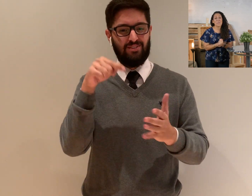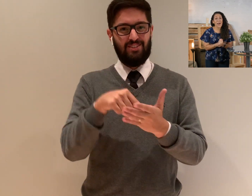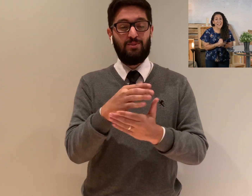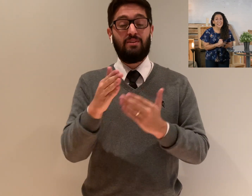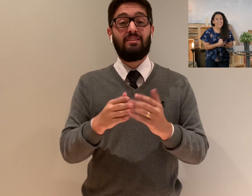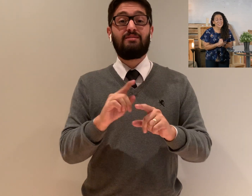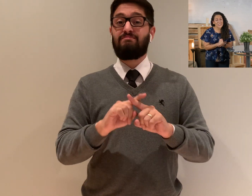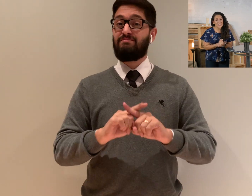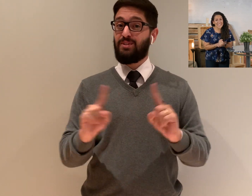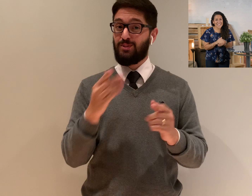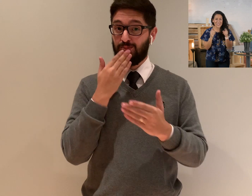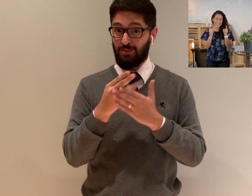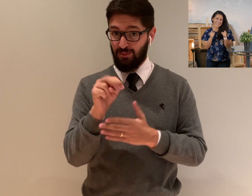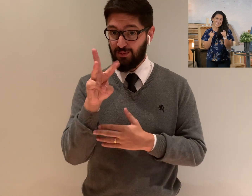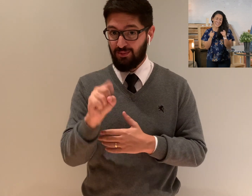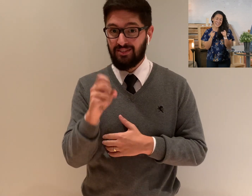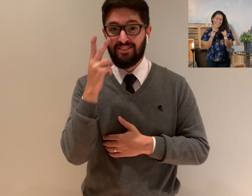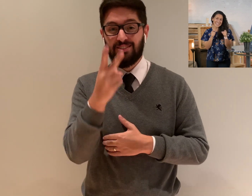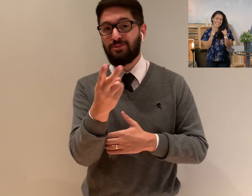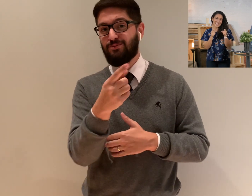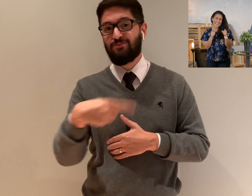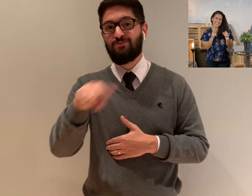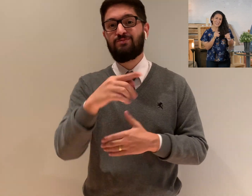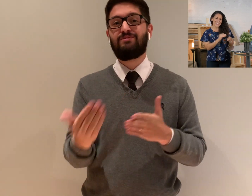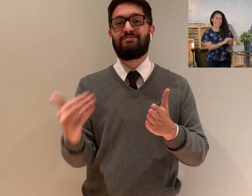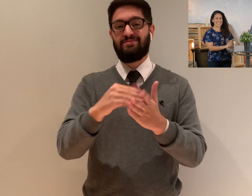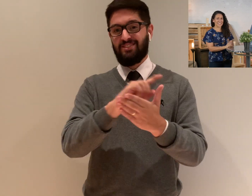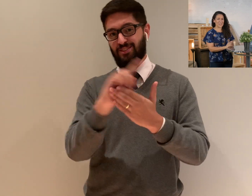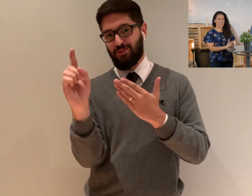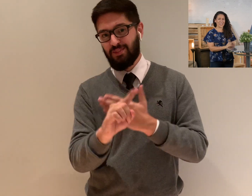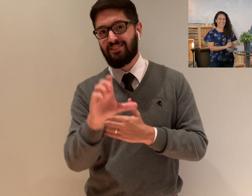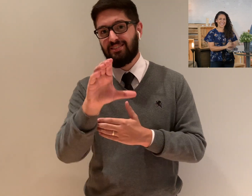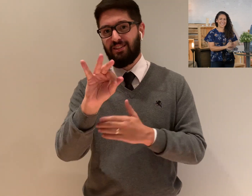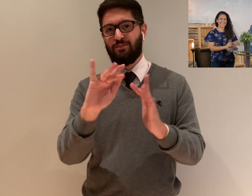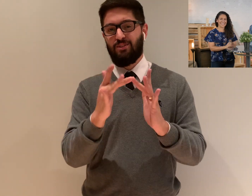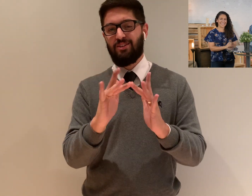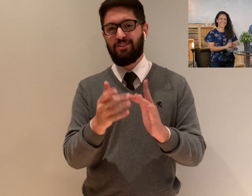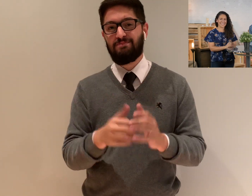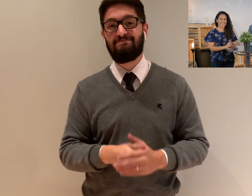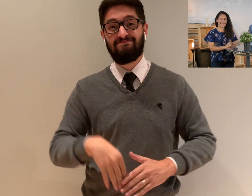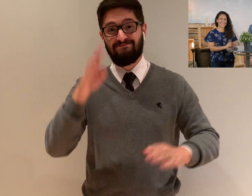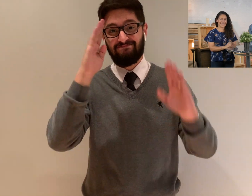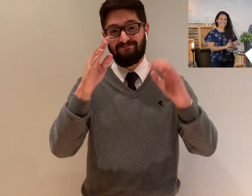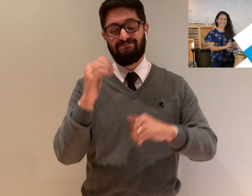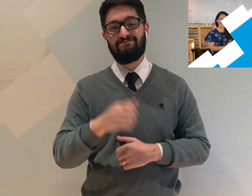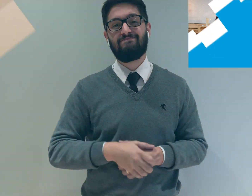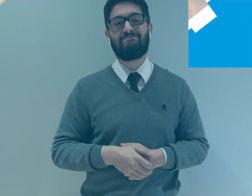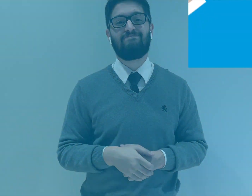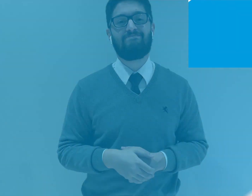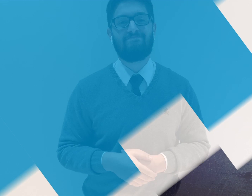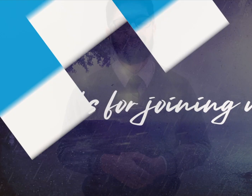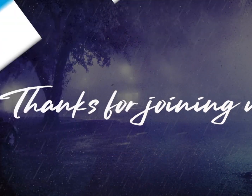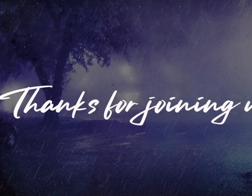weekend, but good news is that we'll get to see you guys again next weekend at CF Online. Bye, everyone.